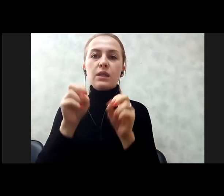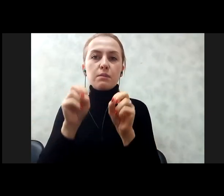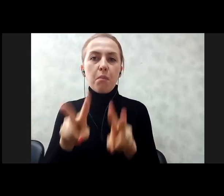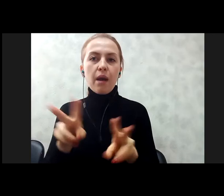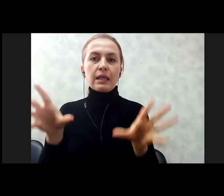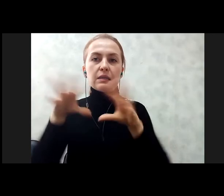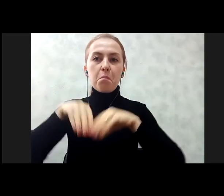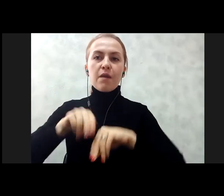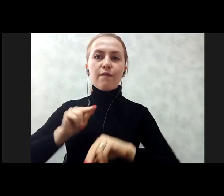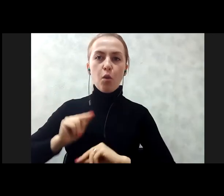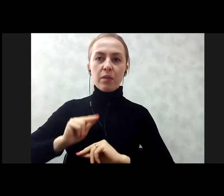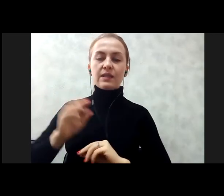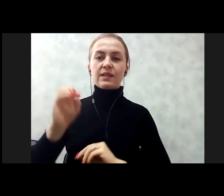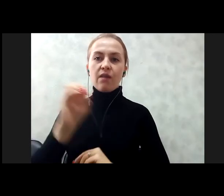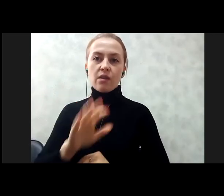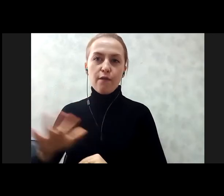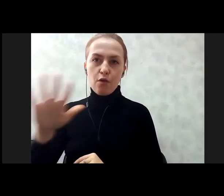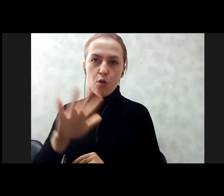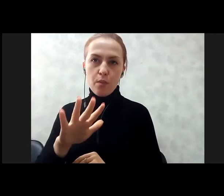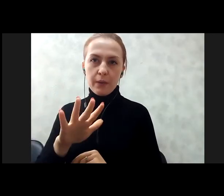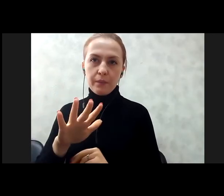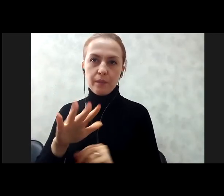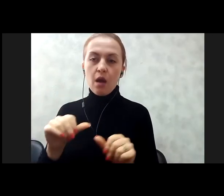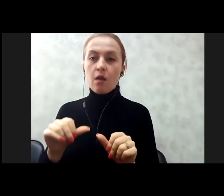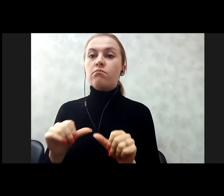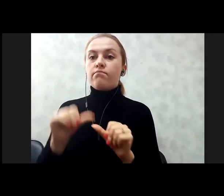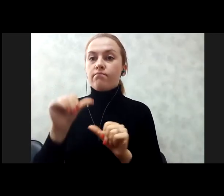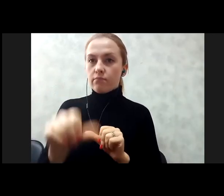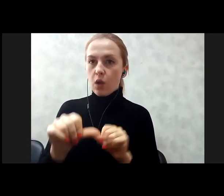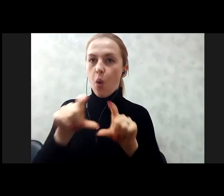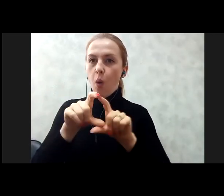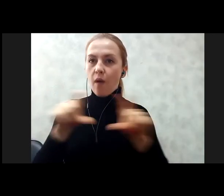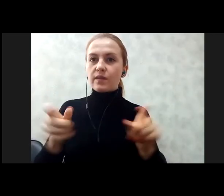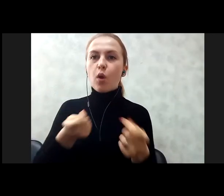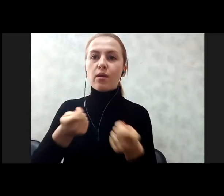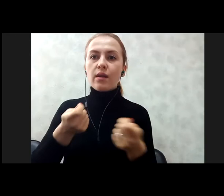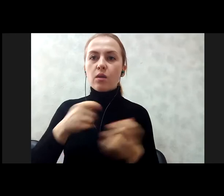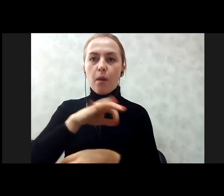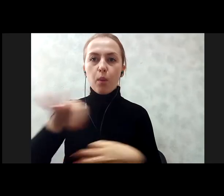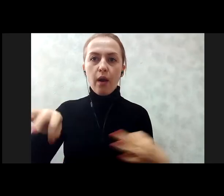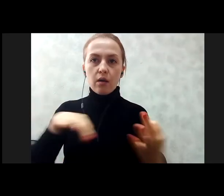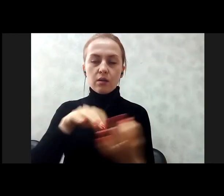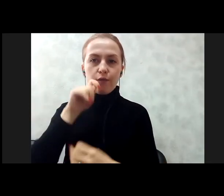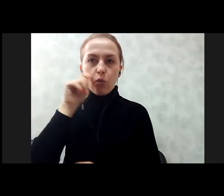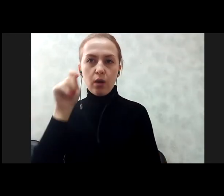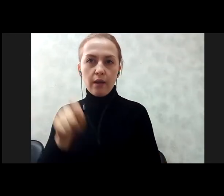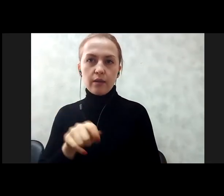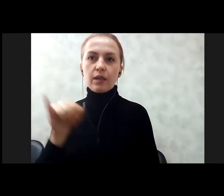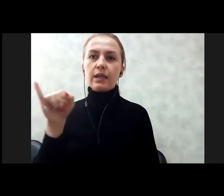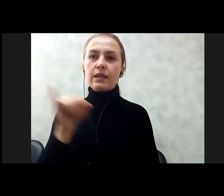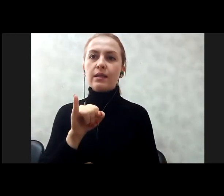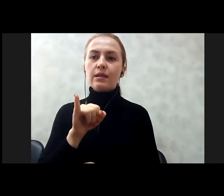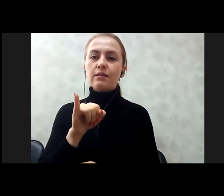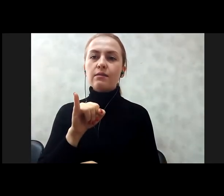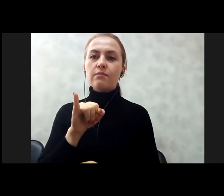project coordinator in Ukraine, and with ever-present and strong support from our